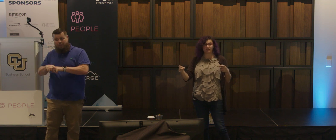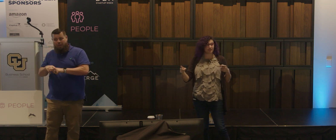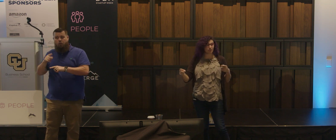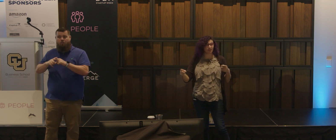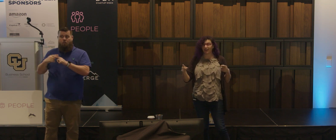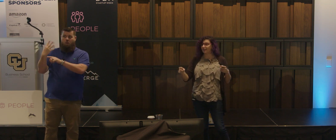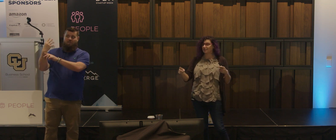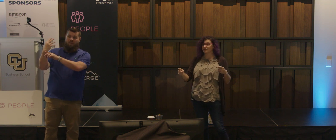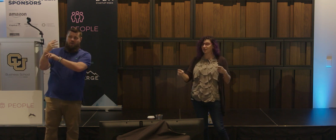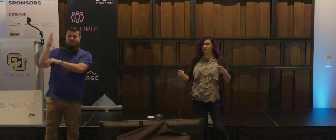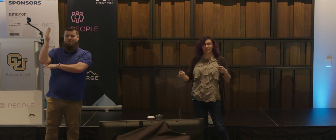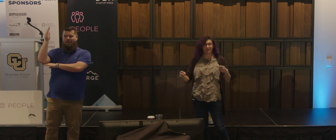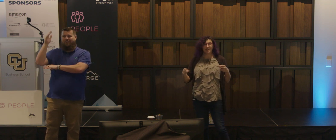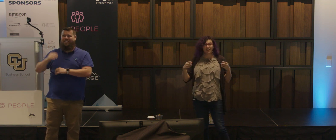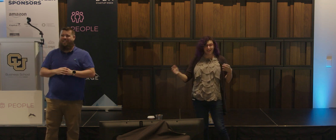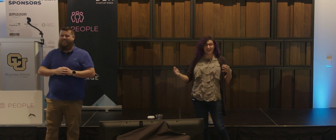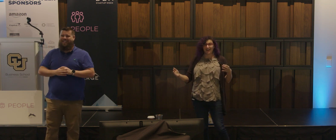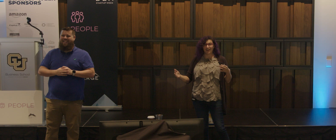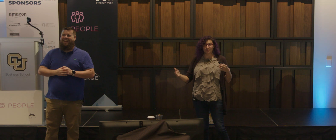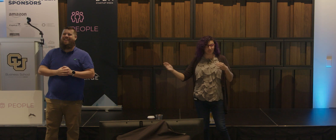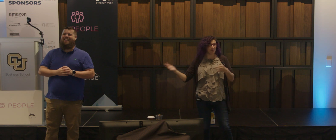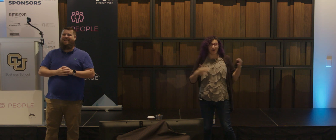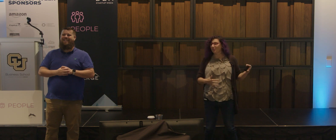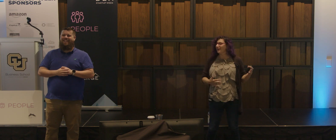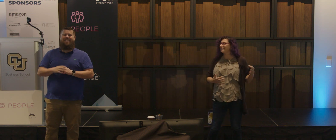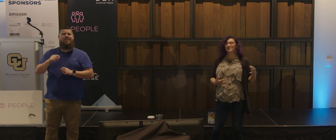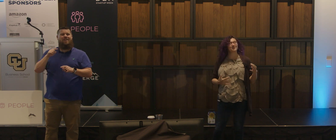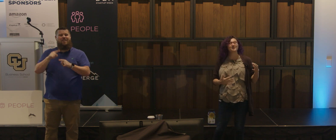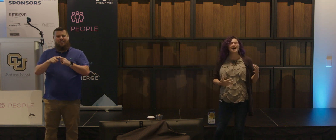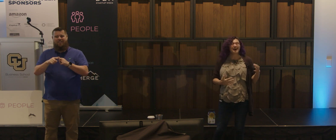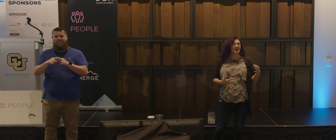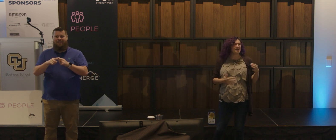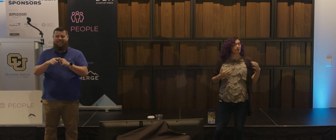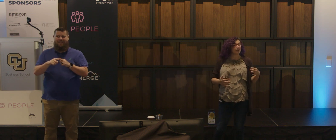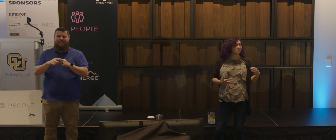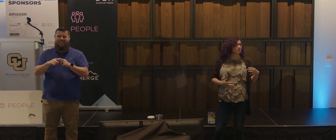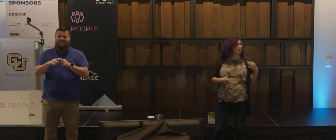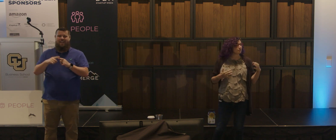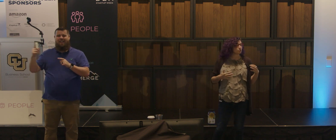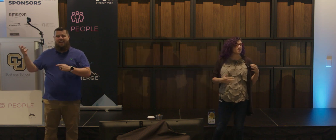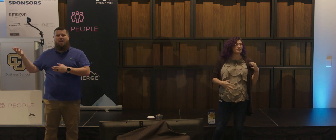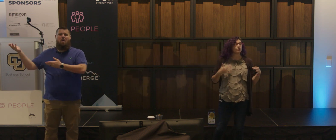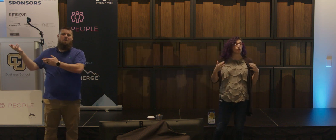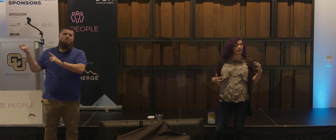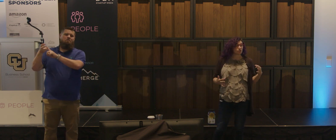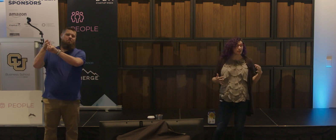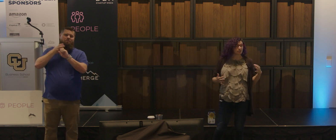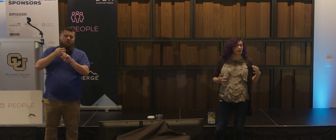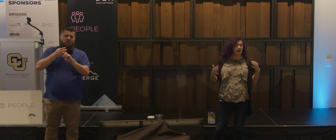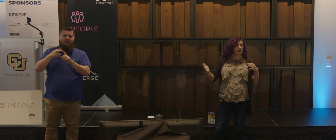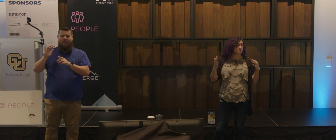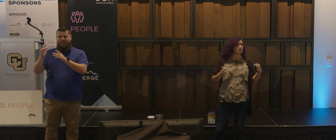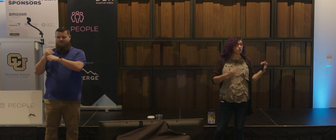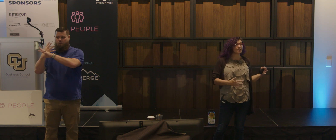your presentation at Denver Startup Week, to all the way to bringing on something like a virtual assistant or a